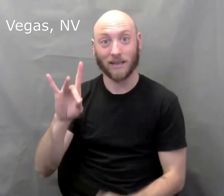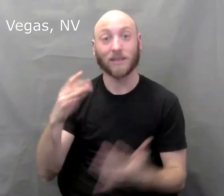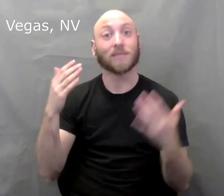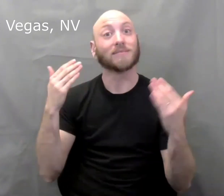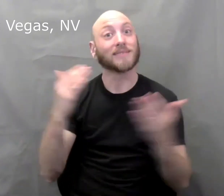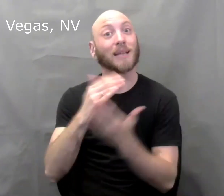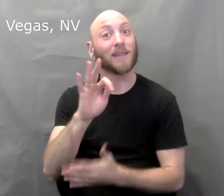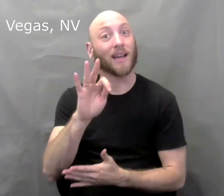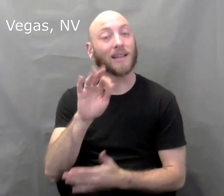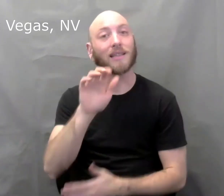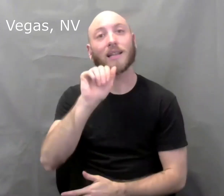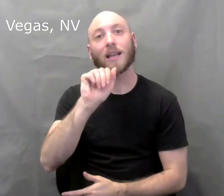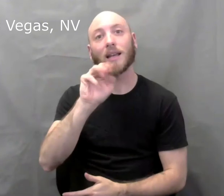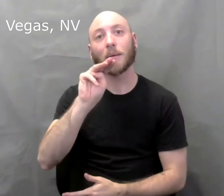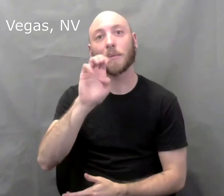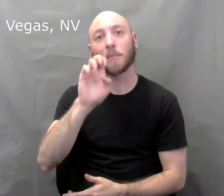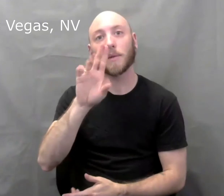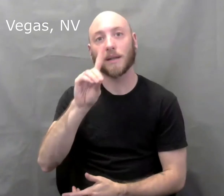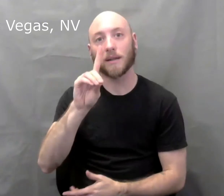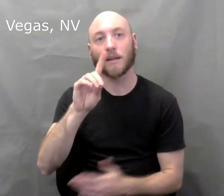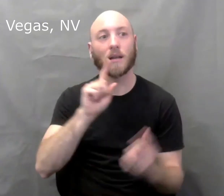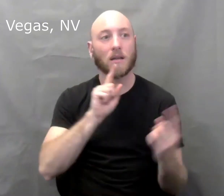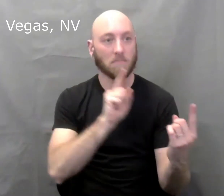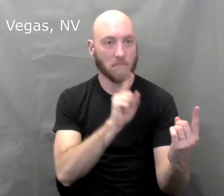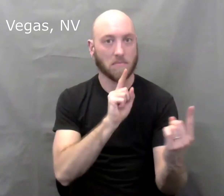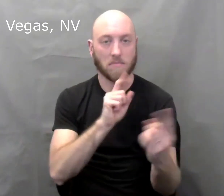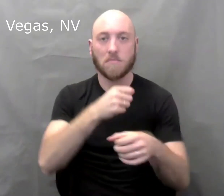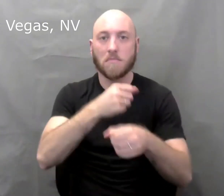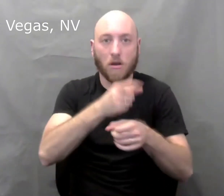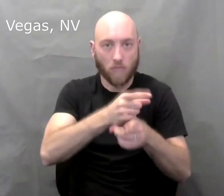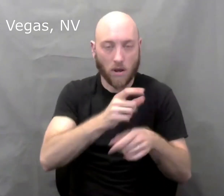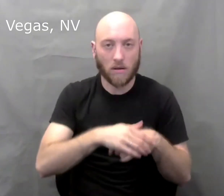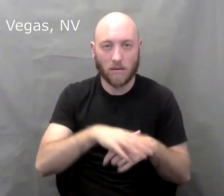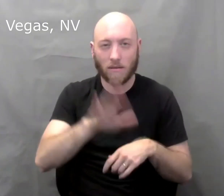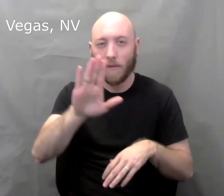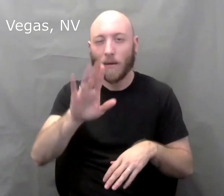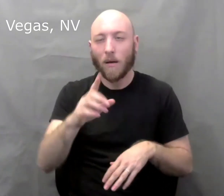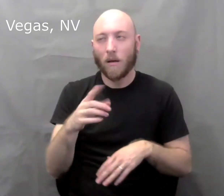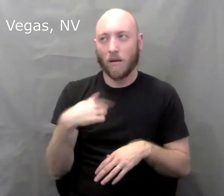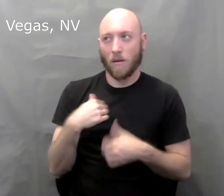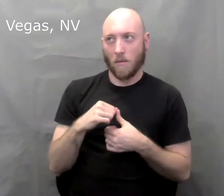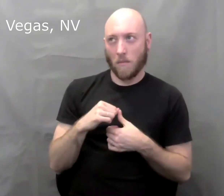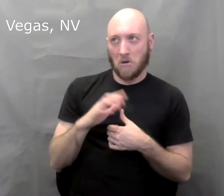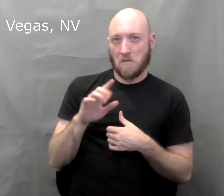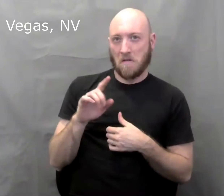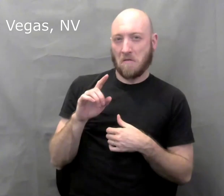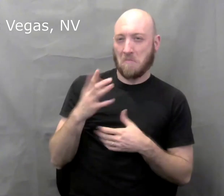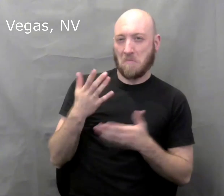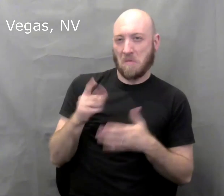And I can remember one of the first amends that I made was to a previous